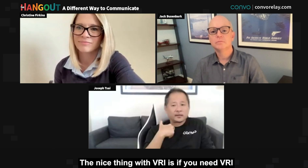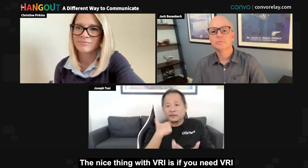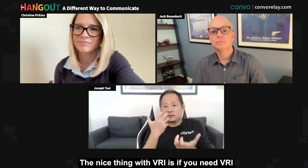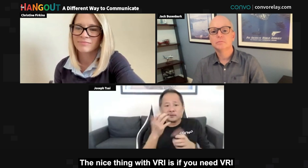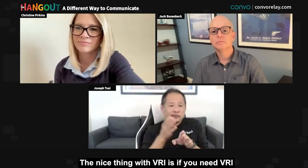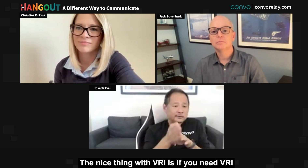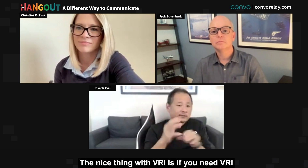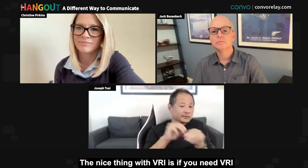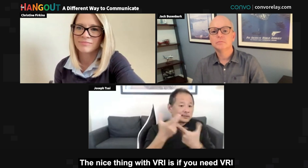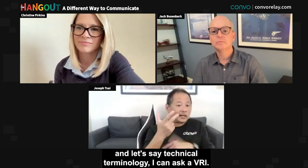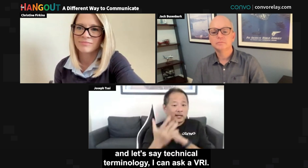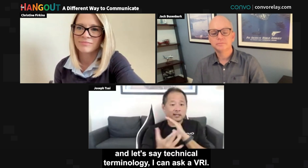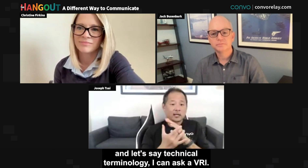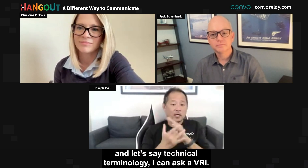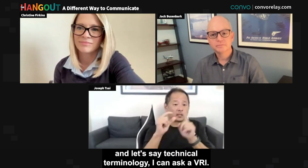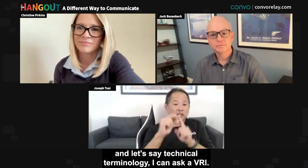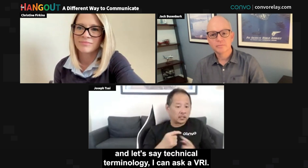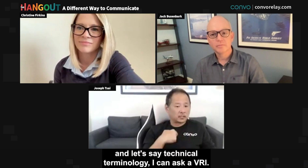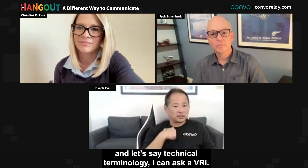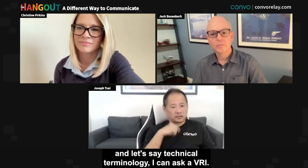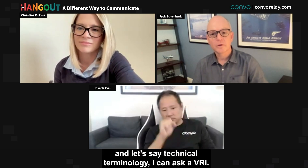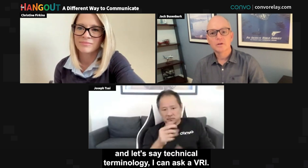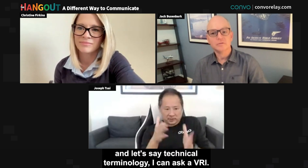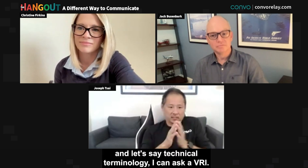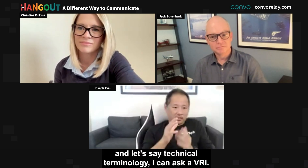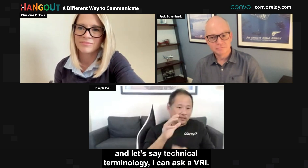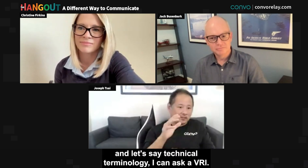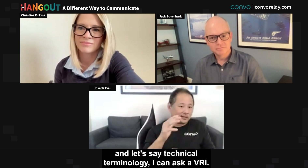if you need VRI and let's say technical